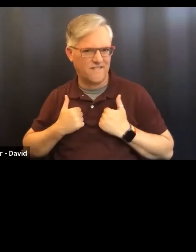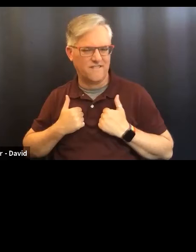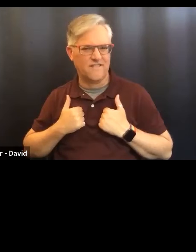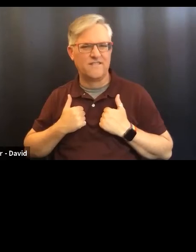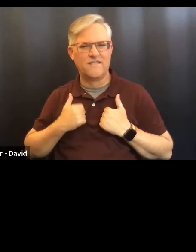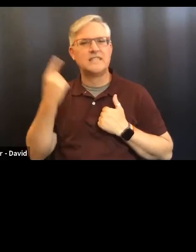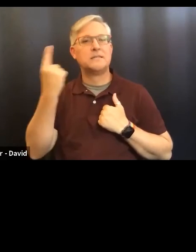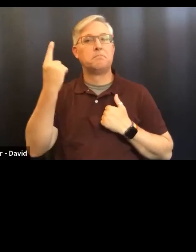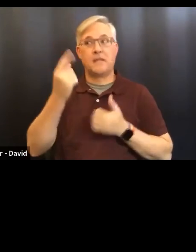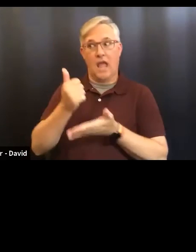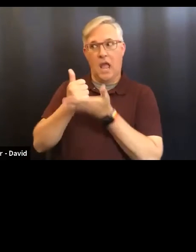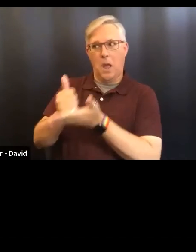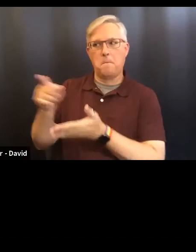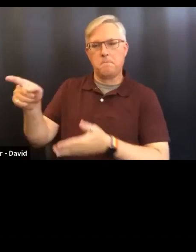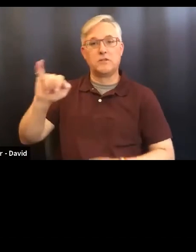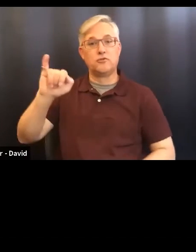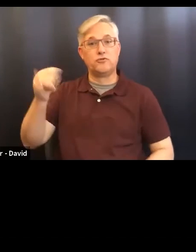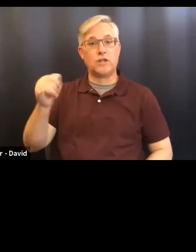to us.